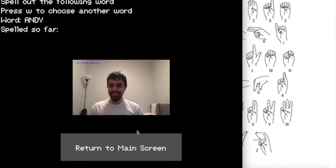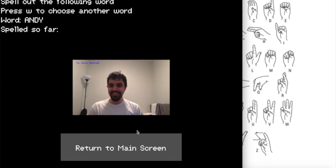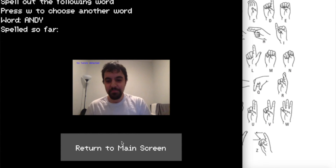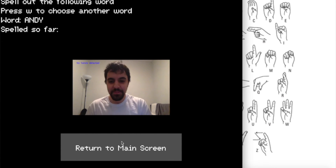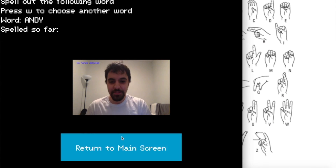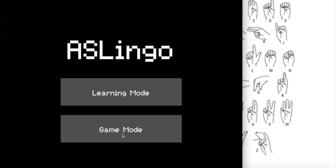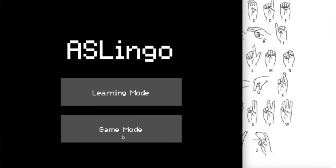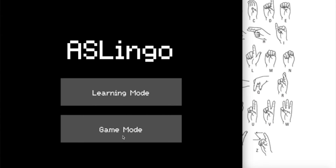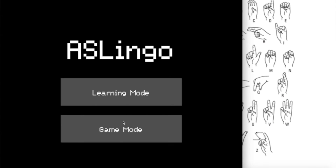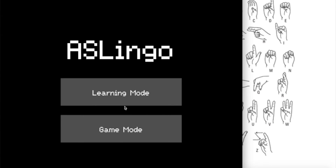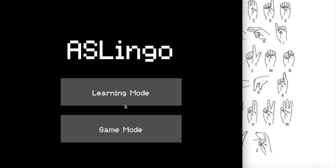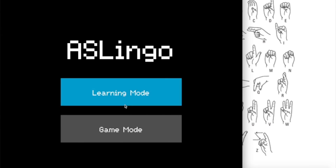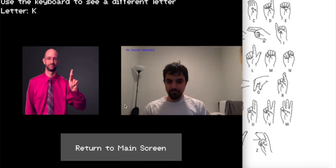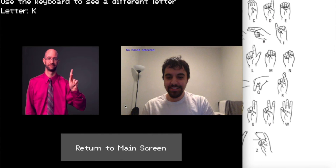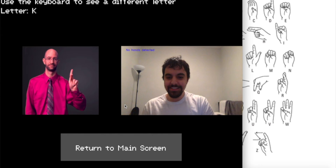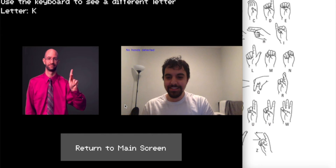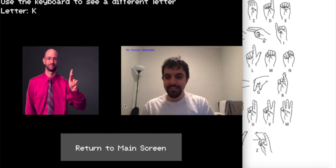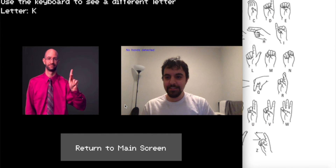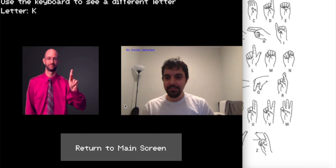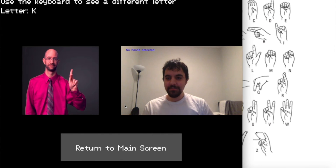Okay, hold on.